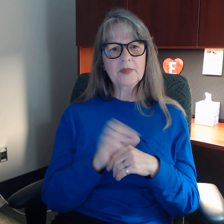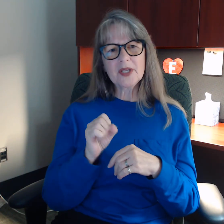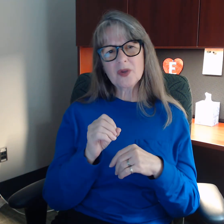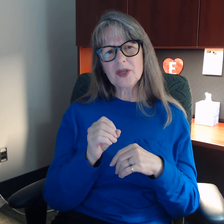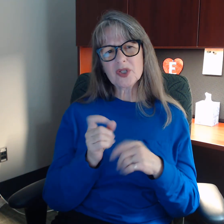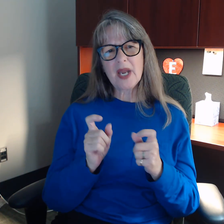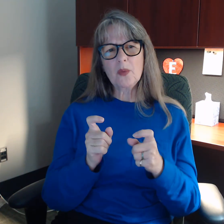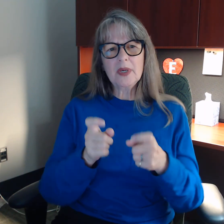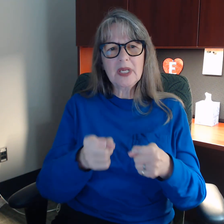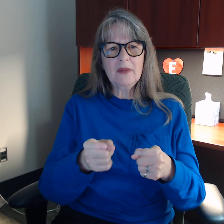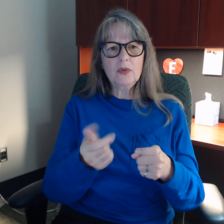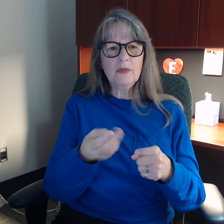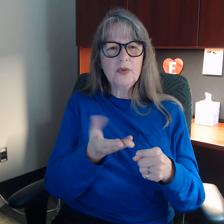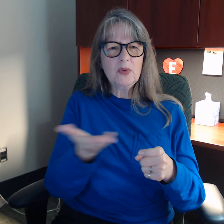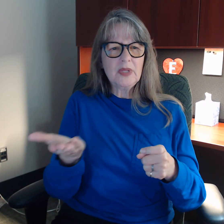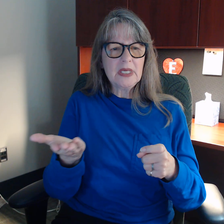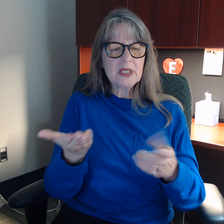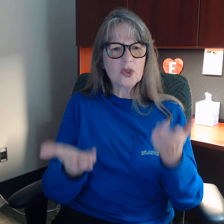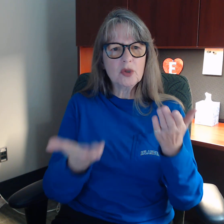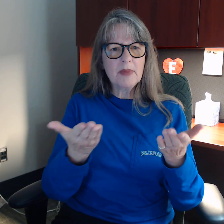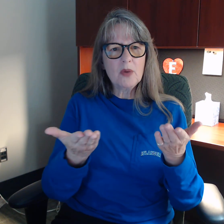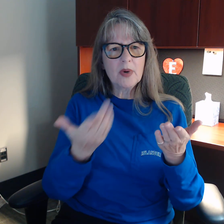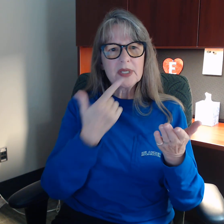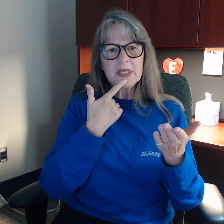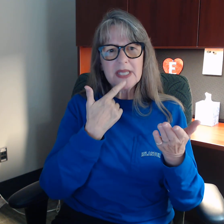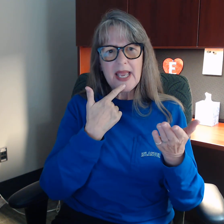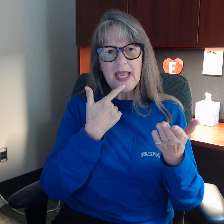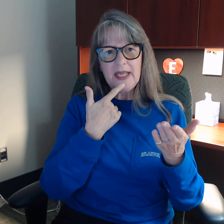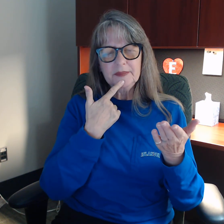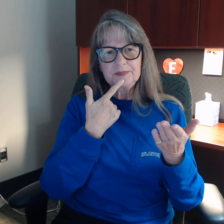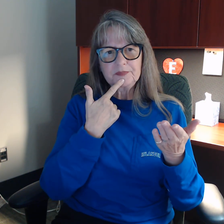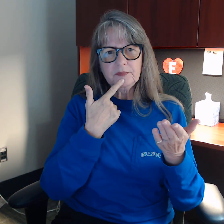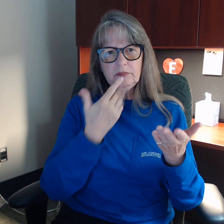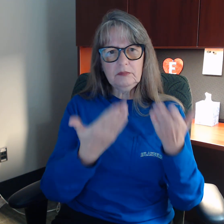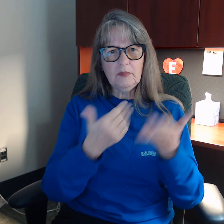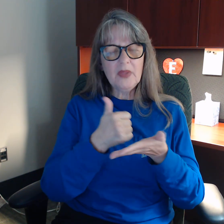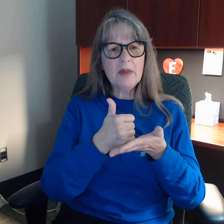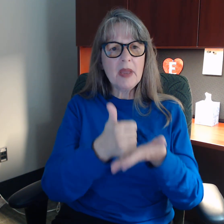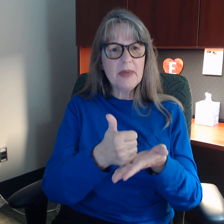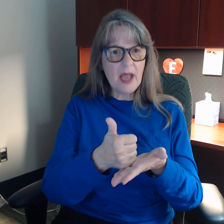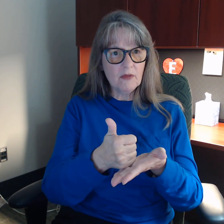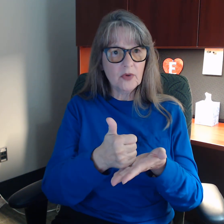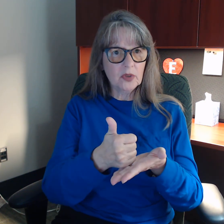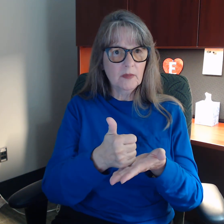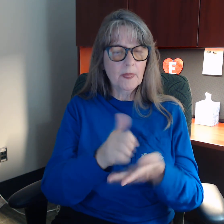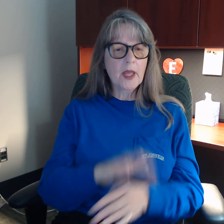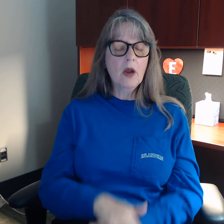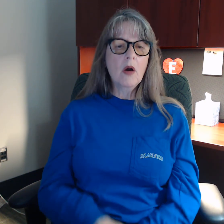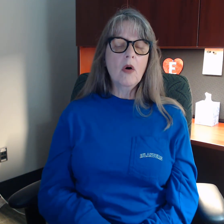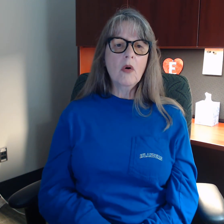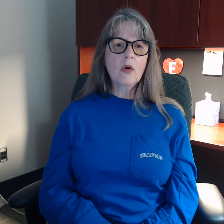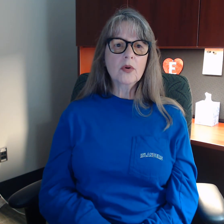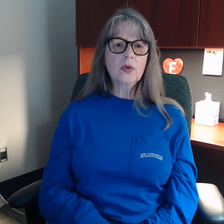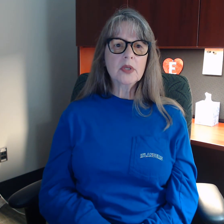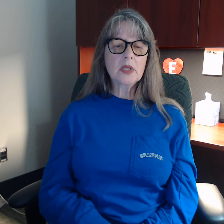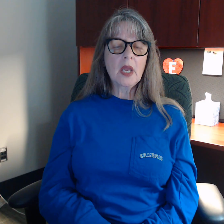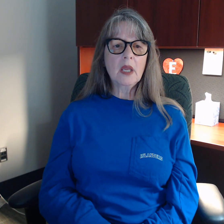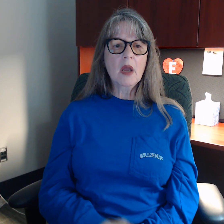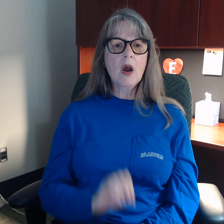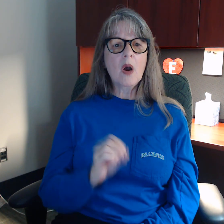so I just kind of wanted to give you a few things that you may want to say that may be helpful. Or you could say, oh,